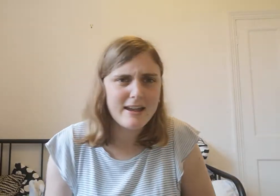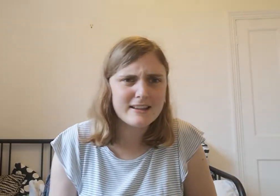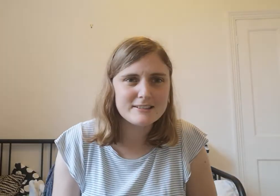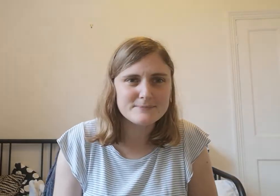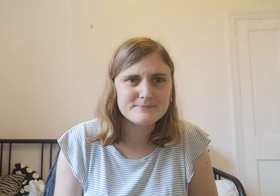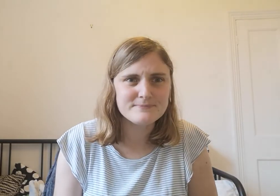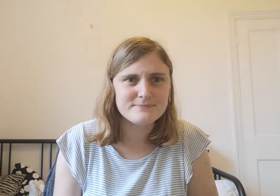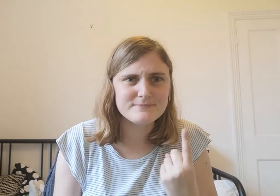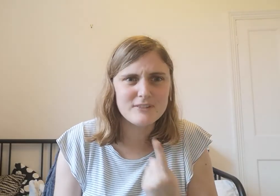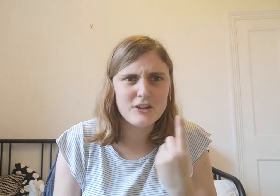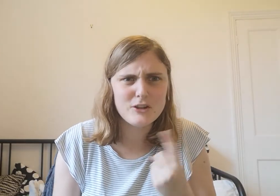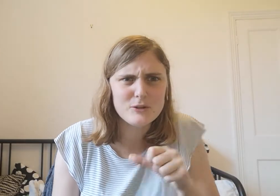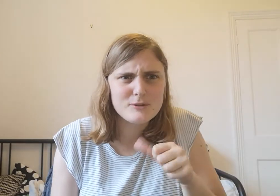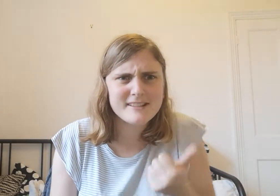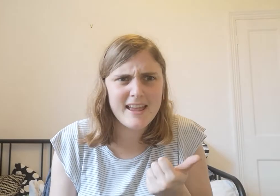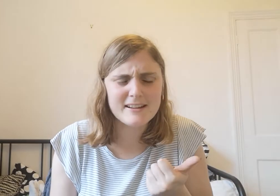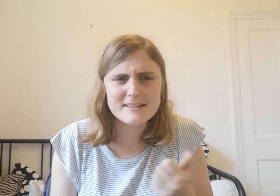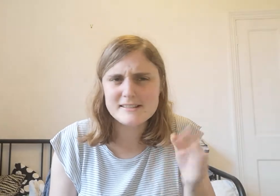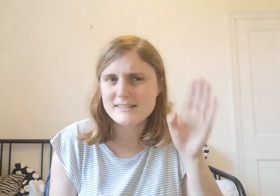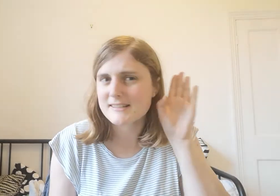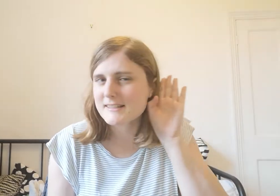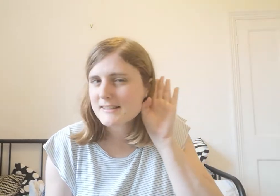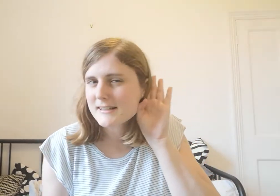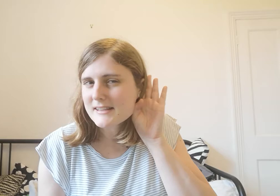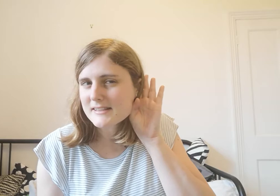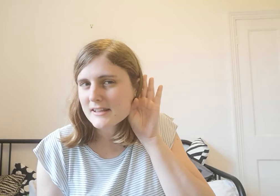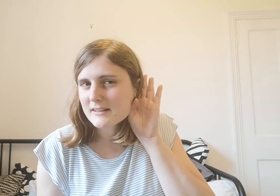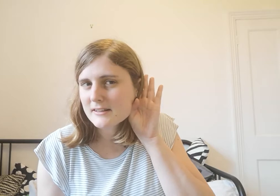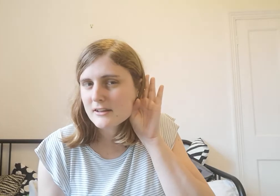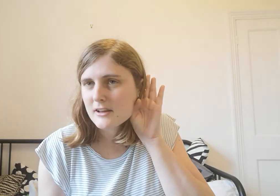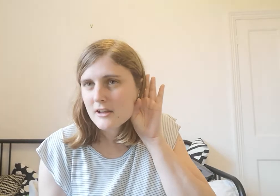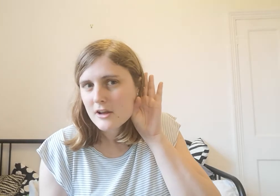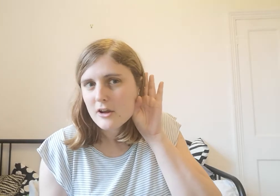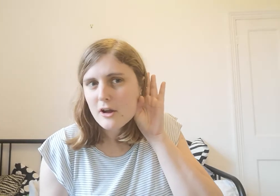bag? Who's next? Listen.